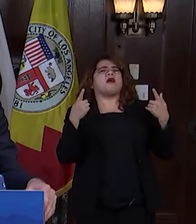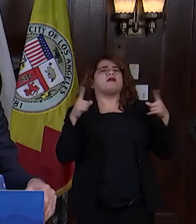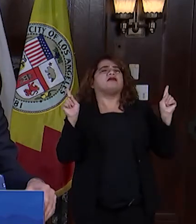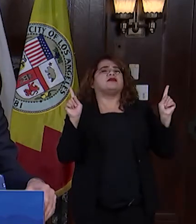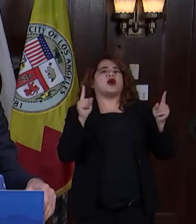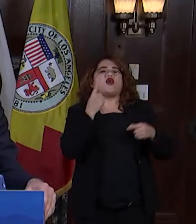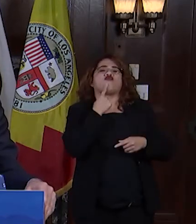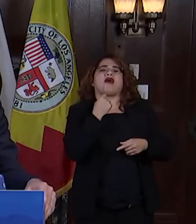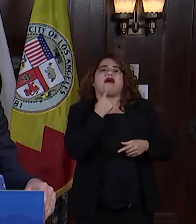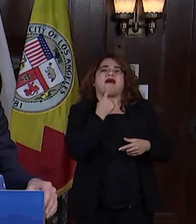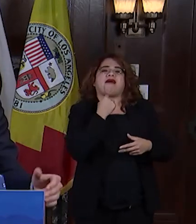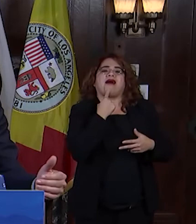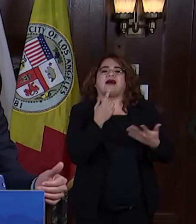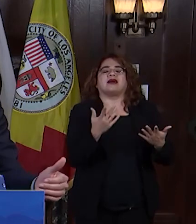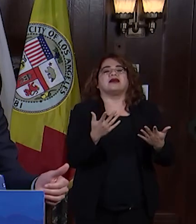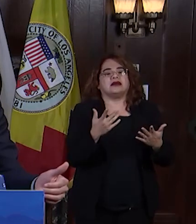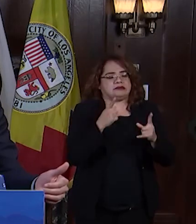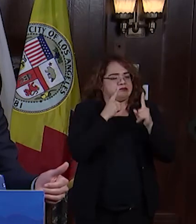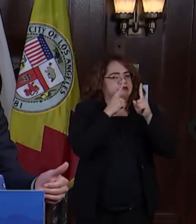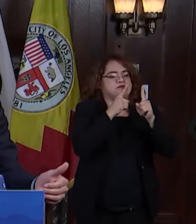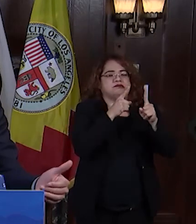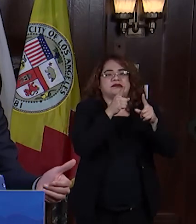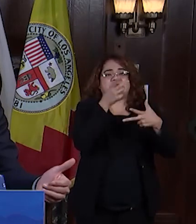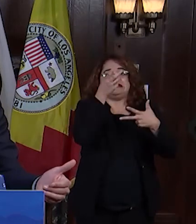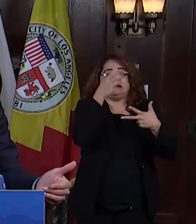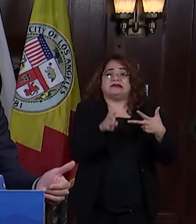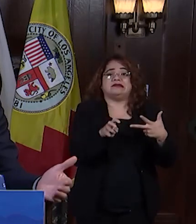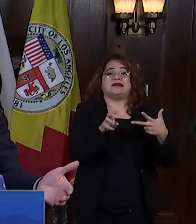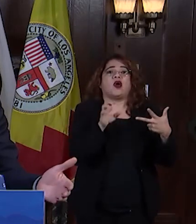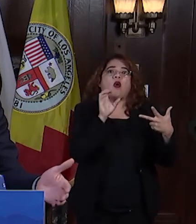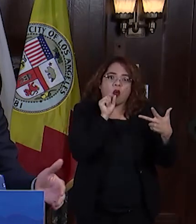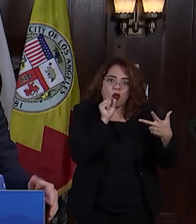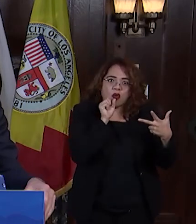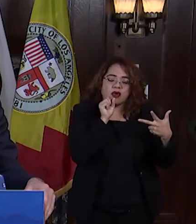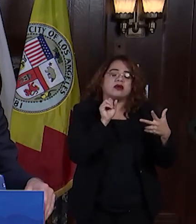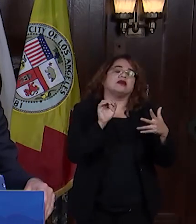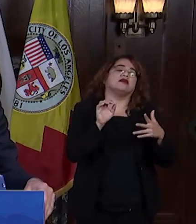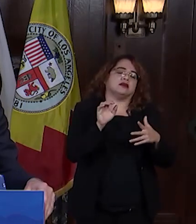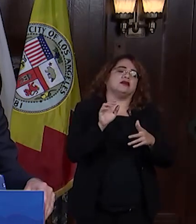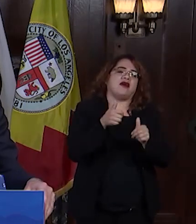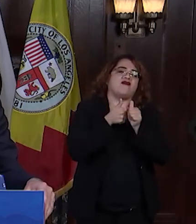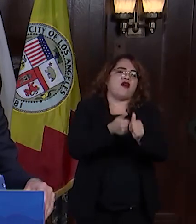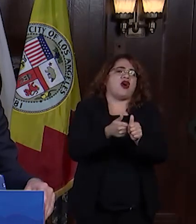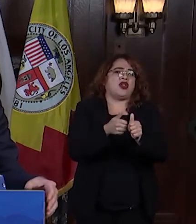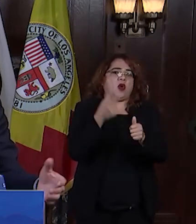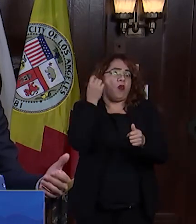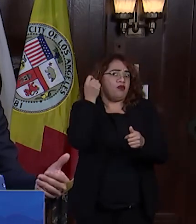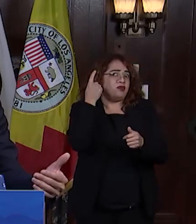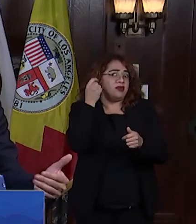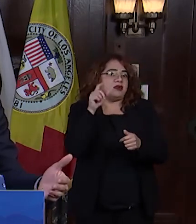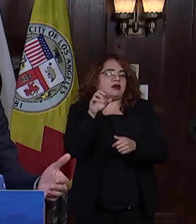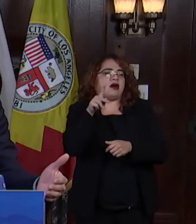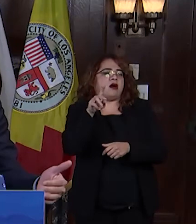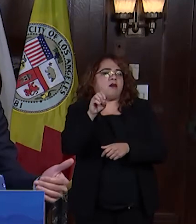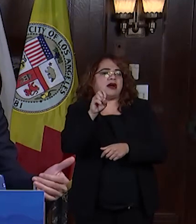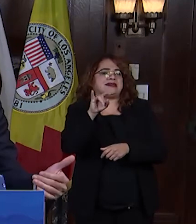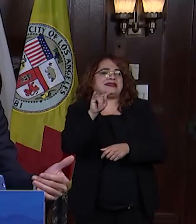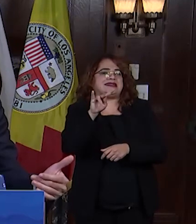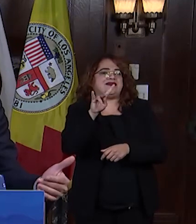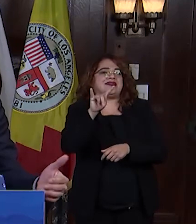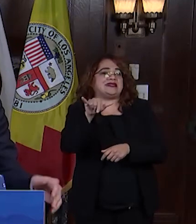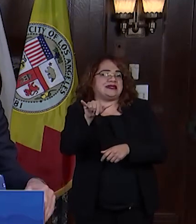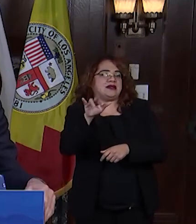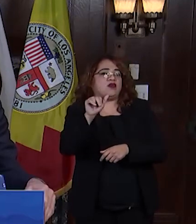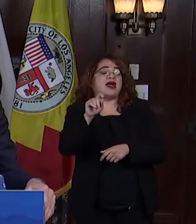we can continue that even further, we could get down to orange based on our positivity. And so part of that is we test a lot, so we get a